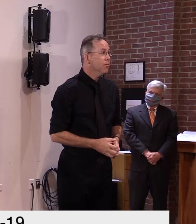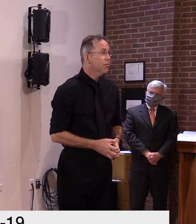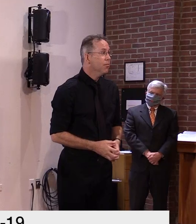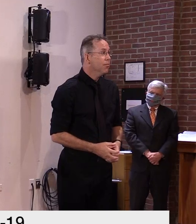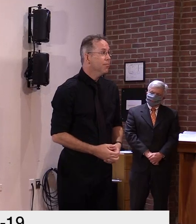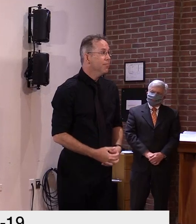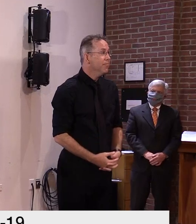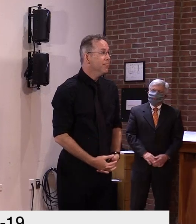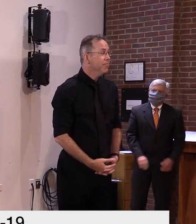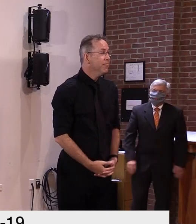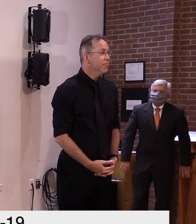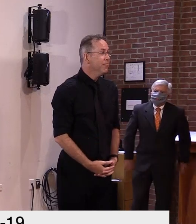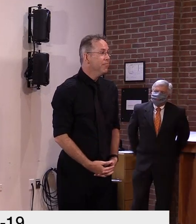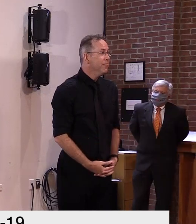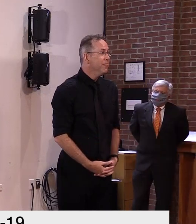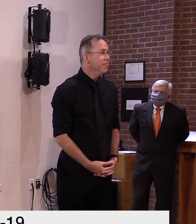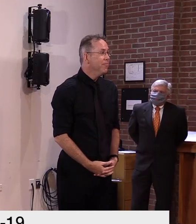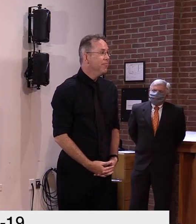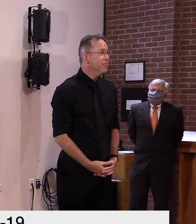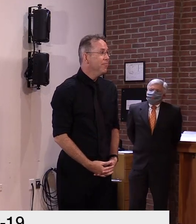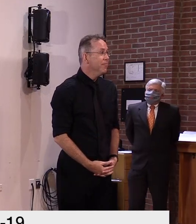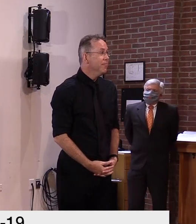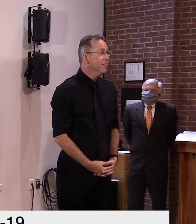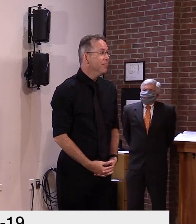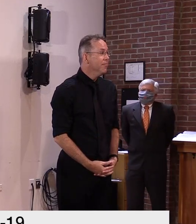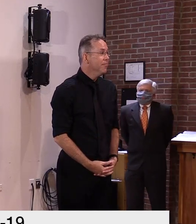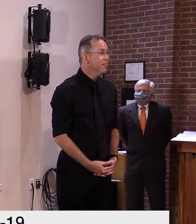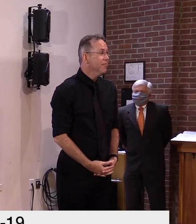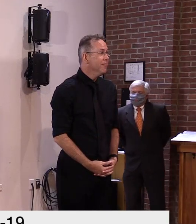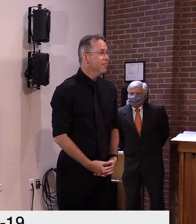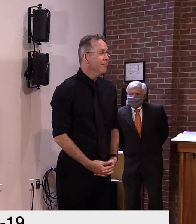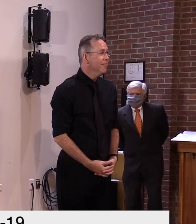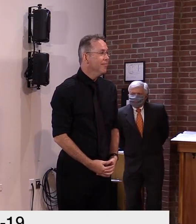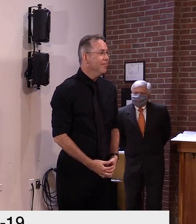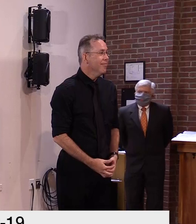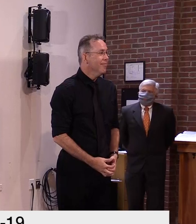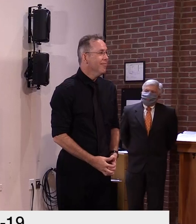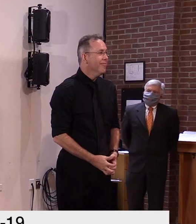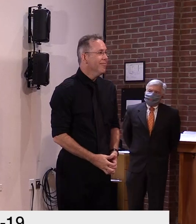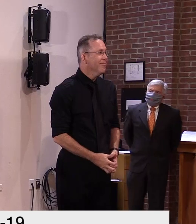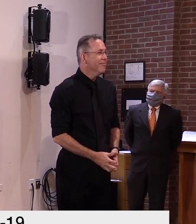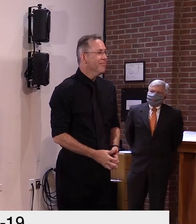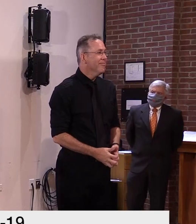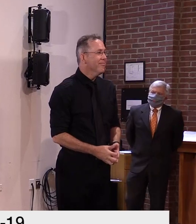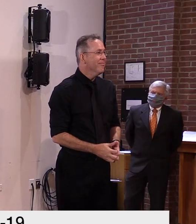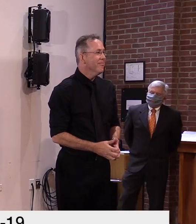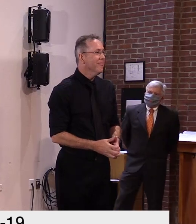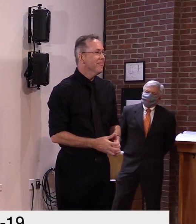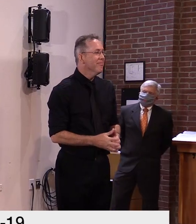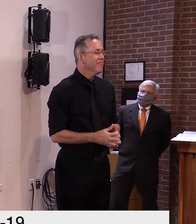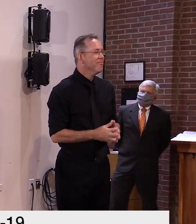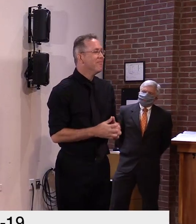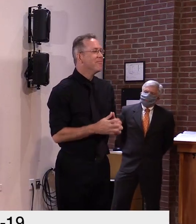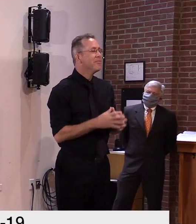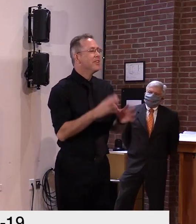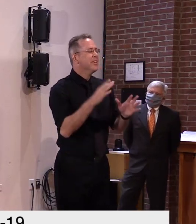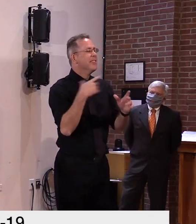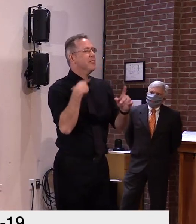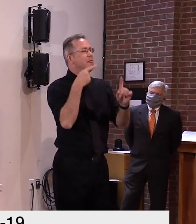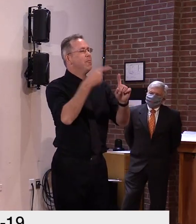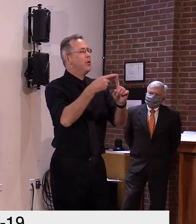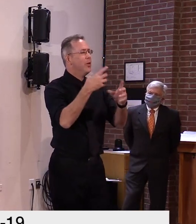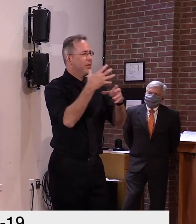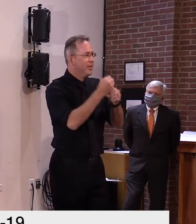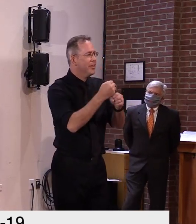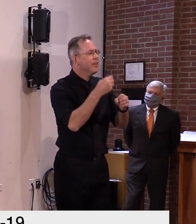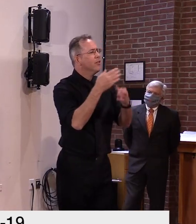information yet for this past weekend. I will say that it was generally the mobility was going up, but consistent